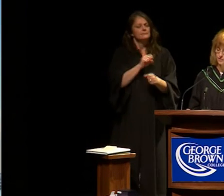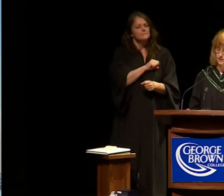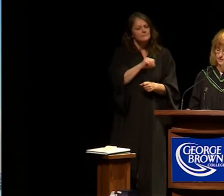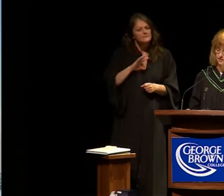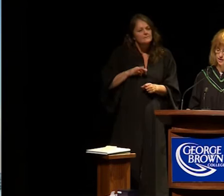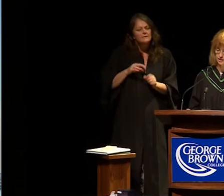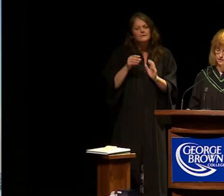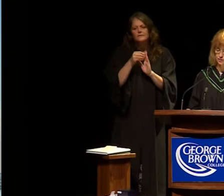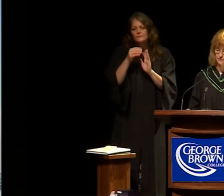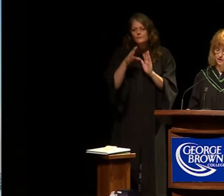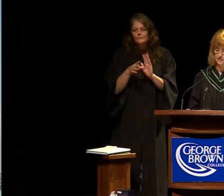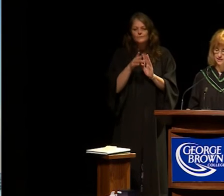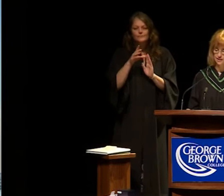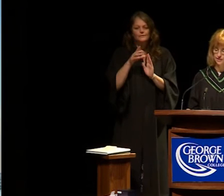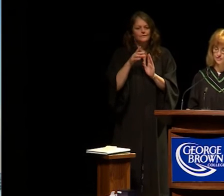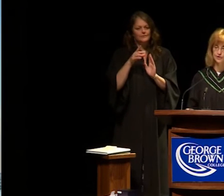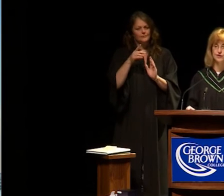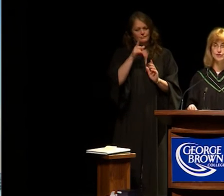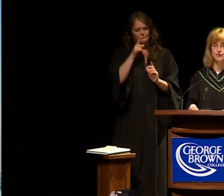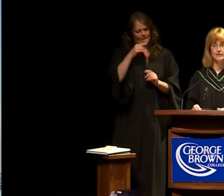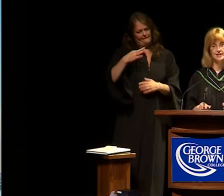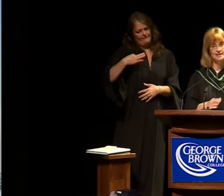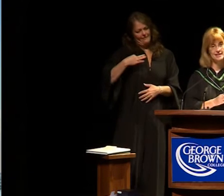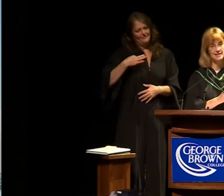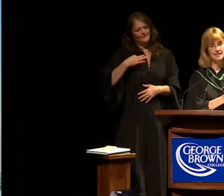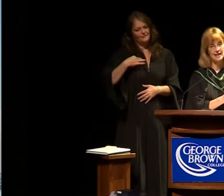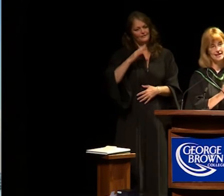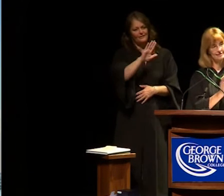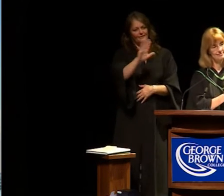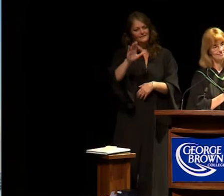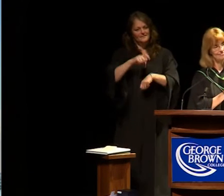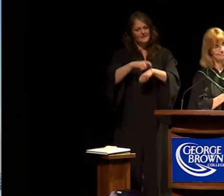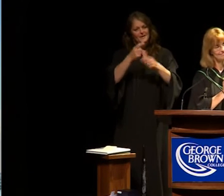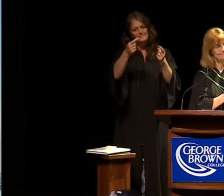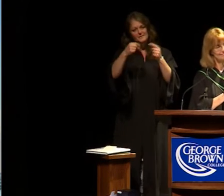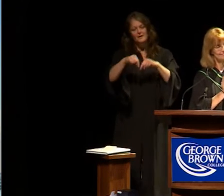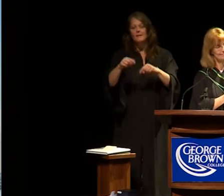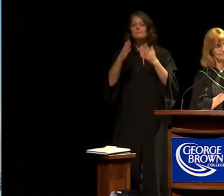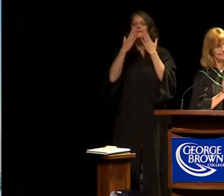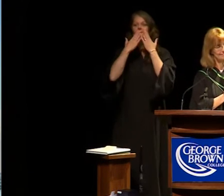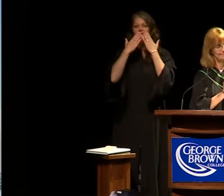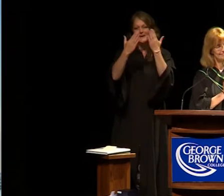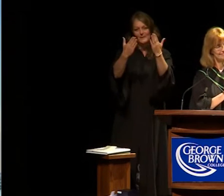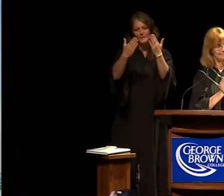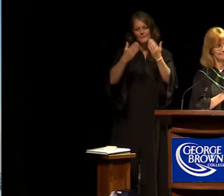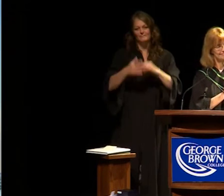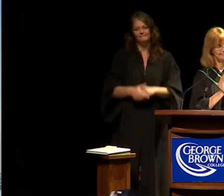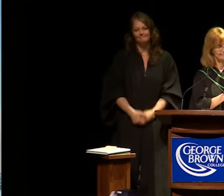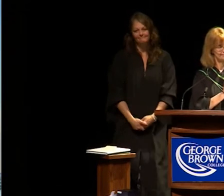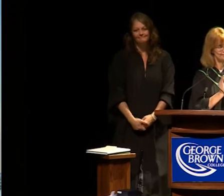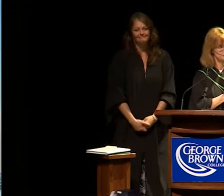from across the college who volunteered their services today.